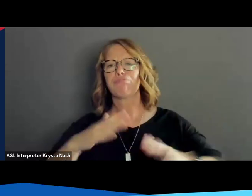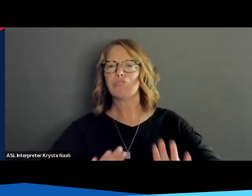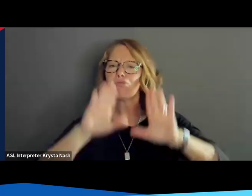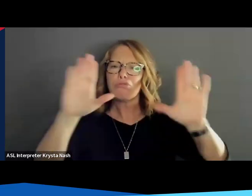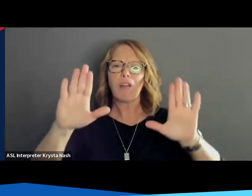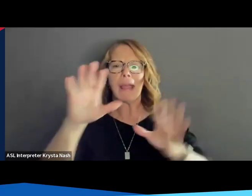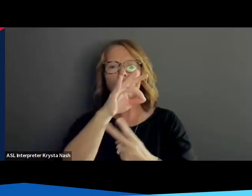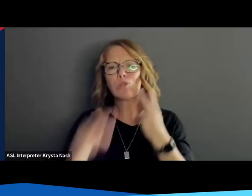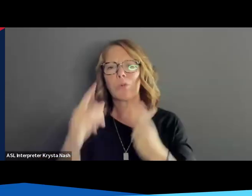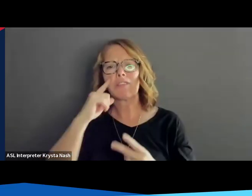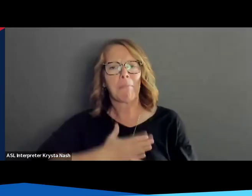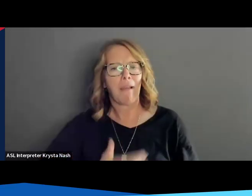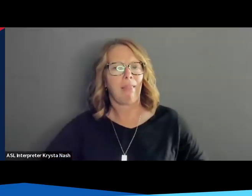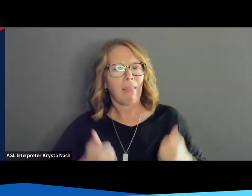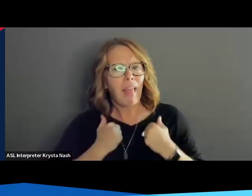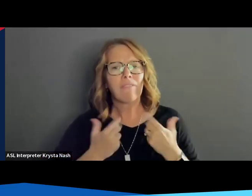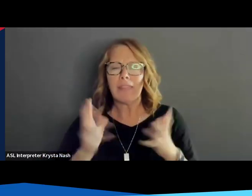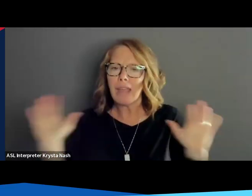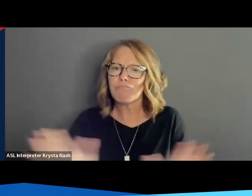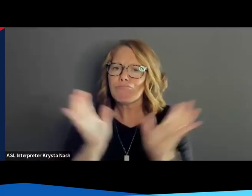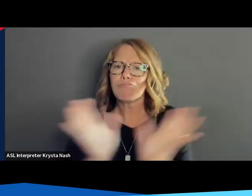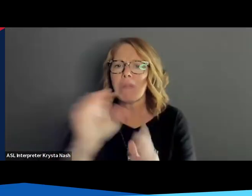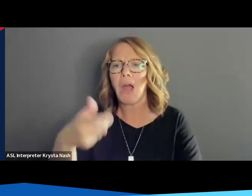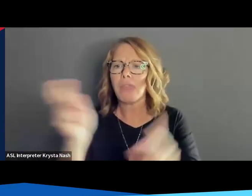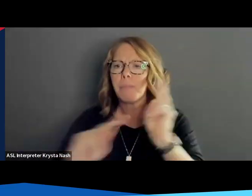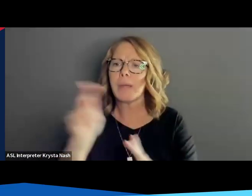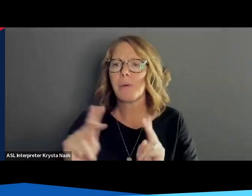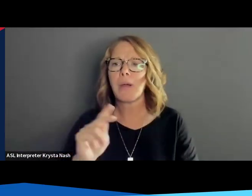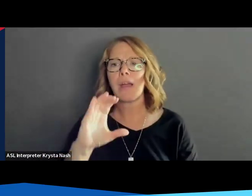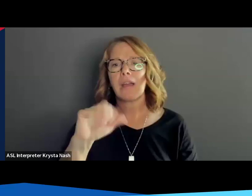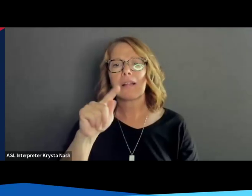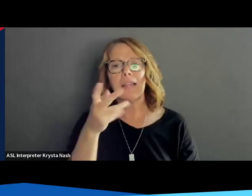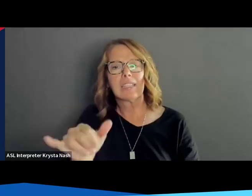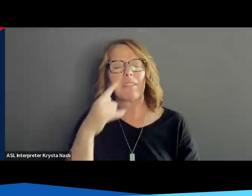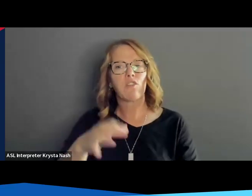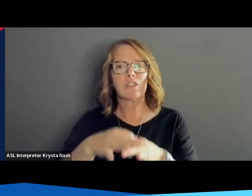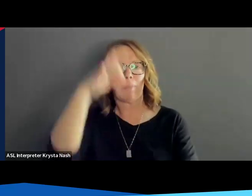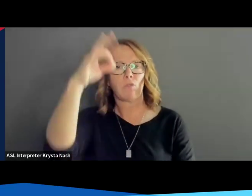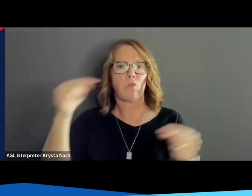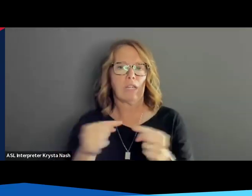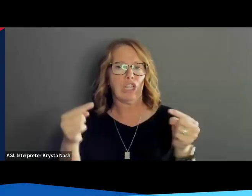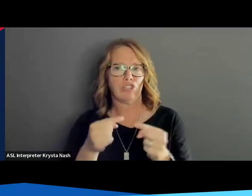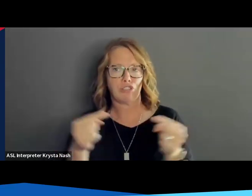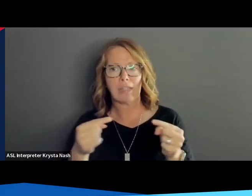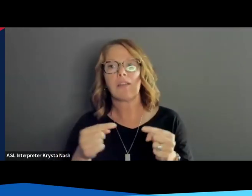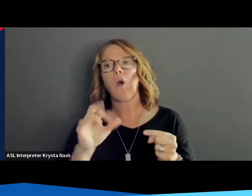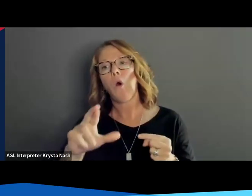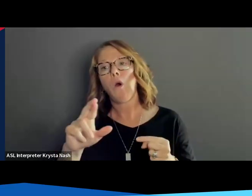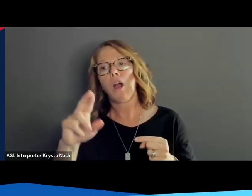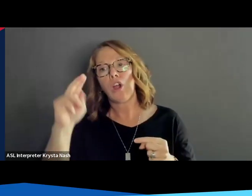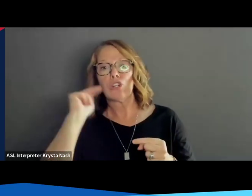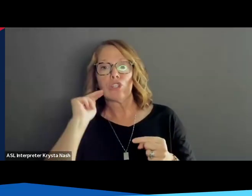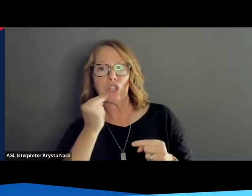for colostomies and they want everybody on board. Colostomy in the spinal cord injury population and those with